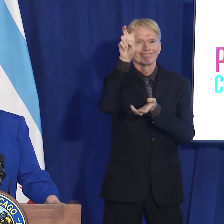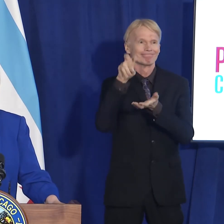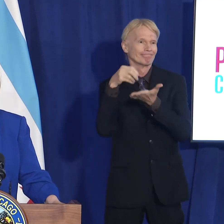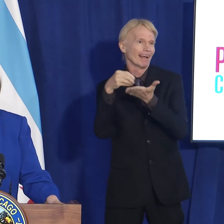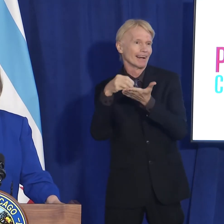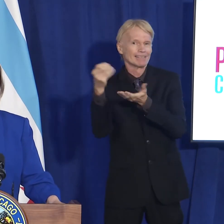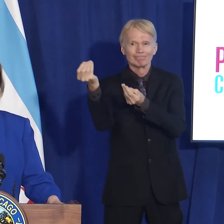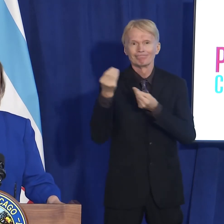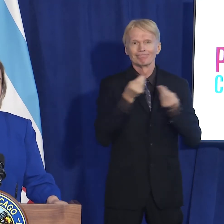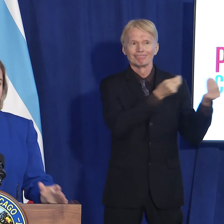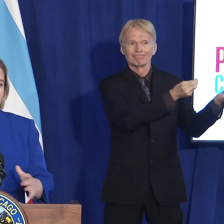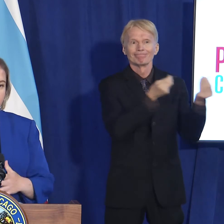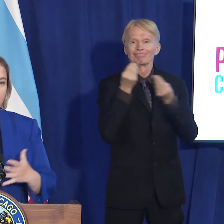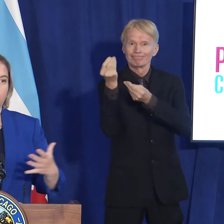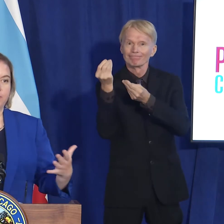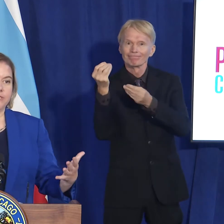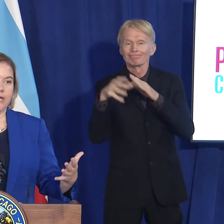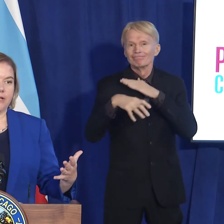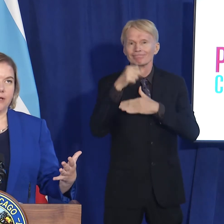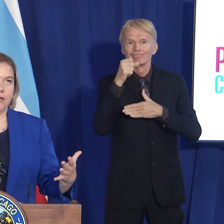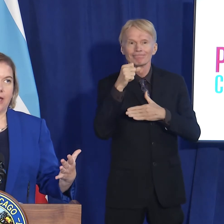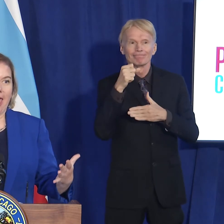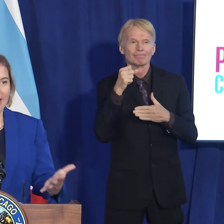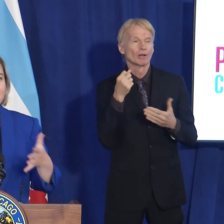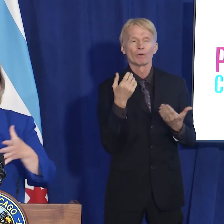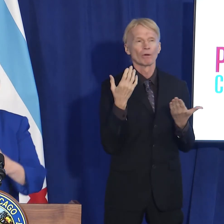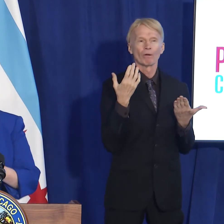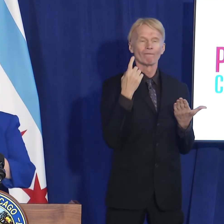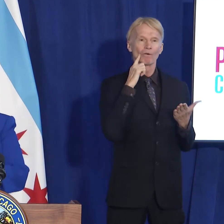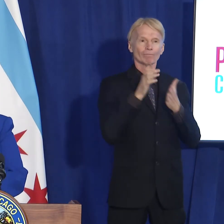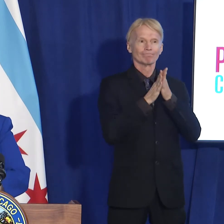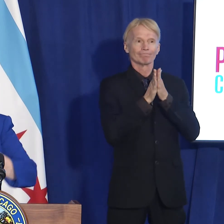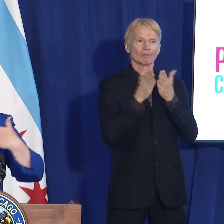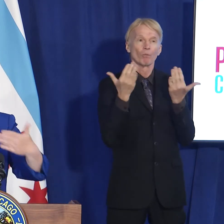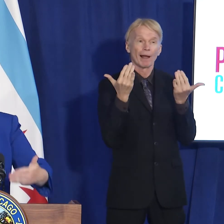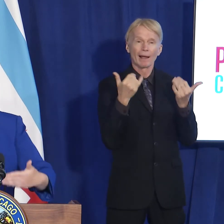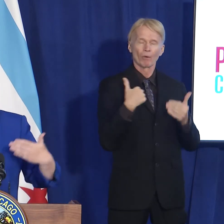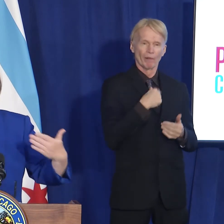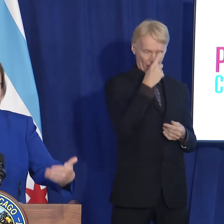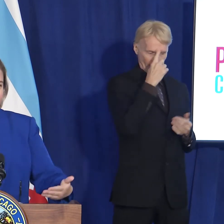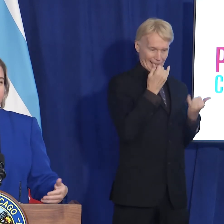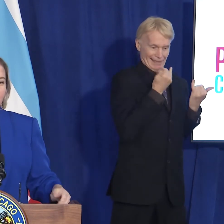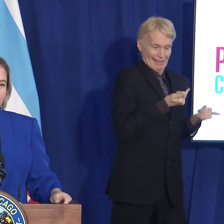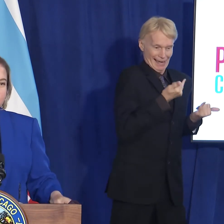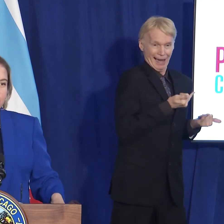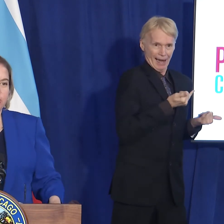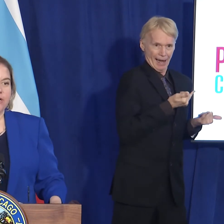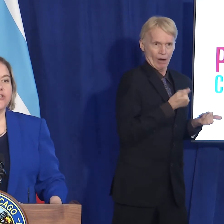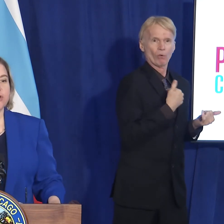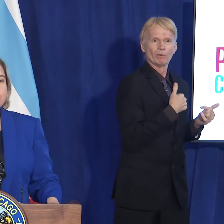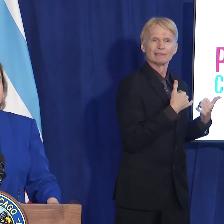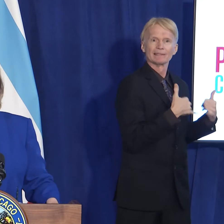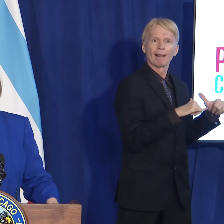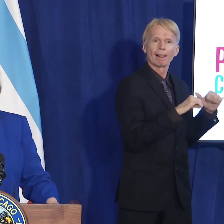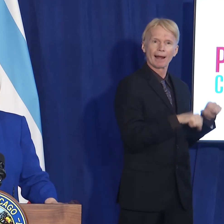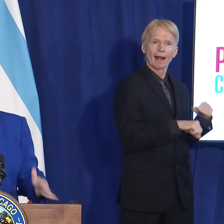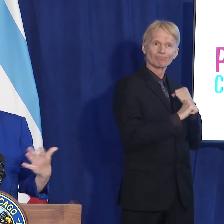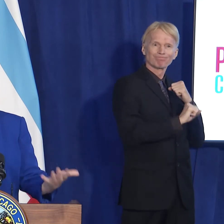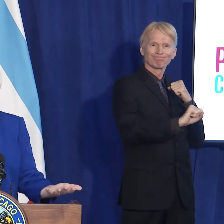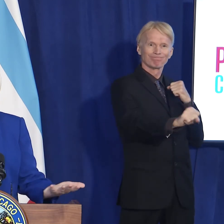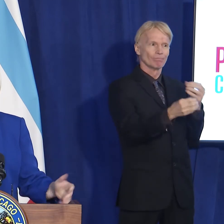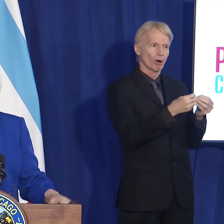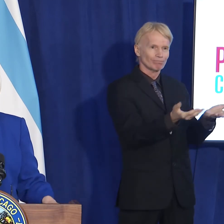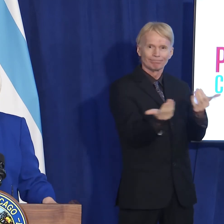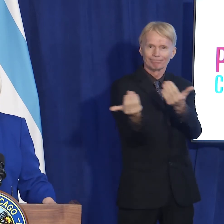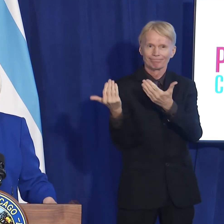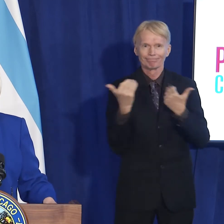to date, partly because the hope is that adding these on now will drive continued conversation and interest in them. These